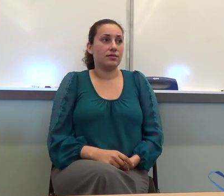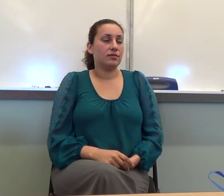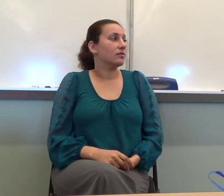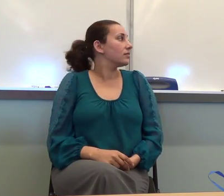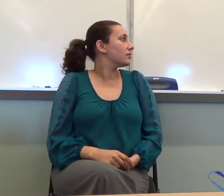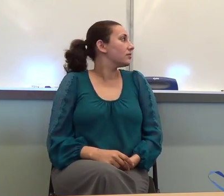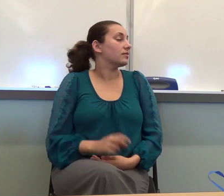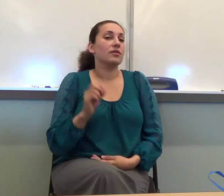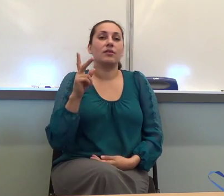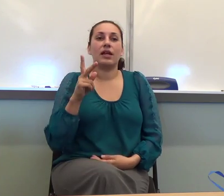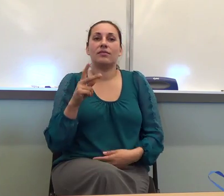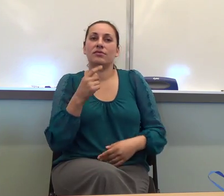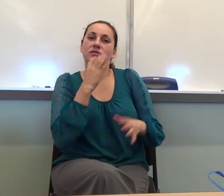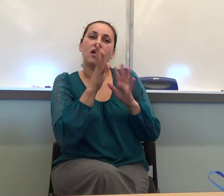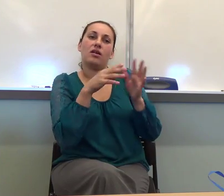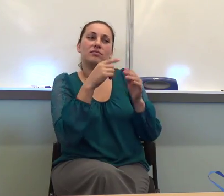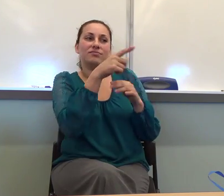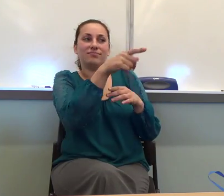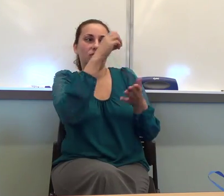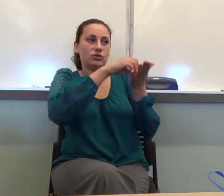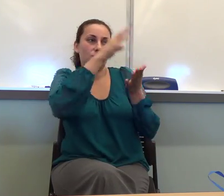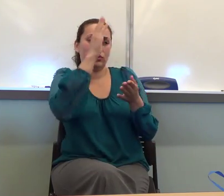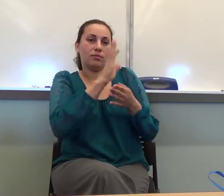All right. If these things are in balance,